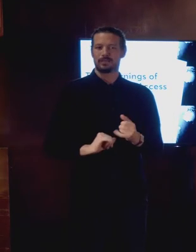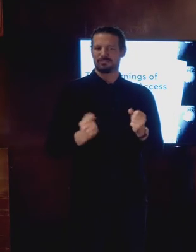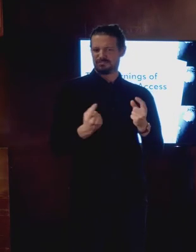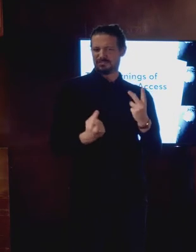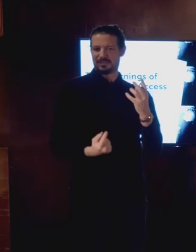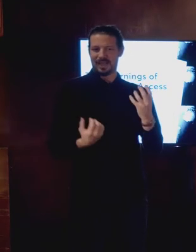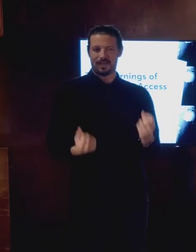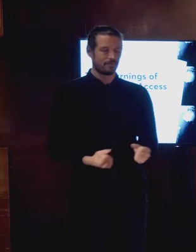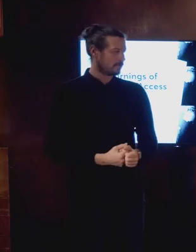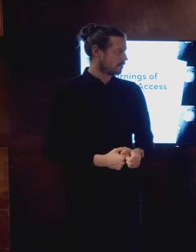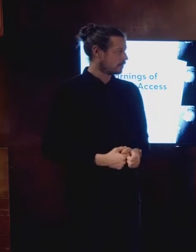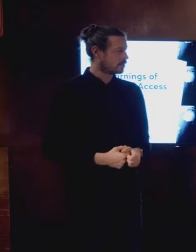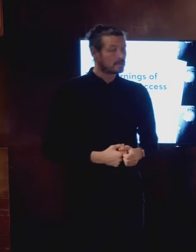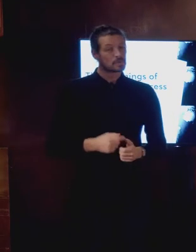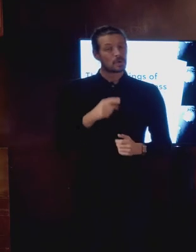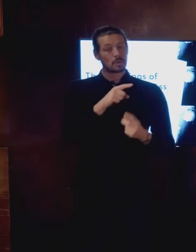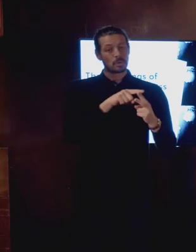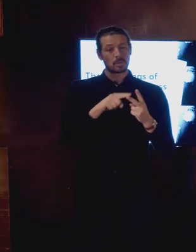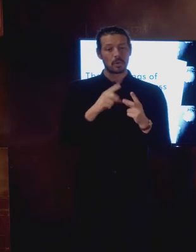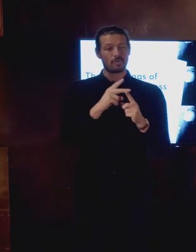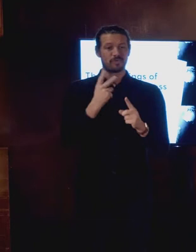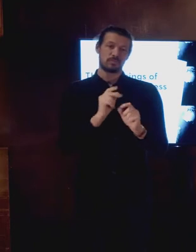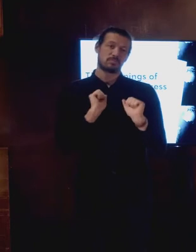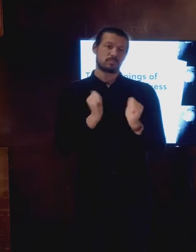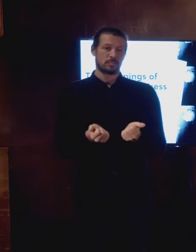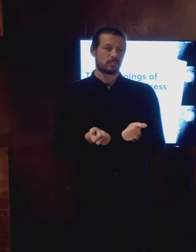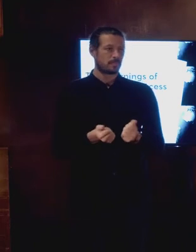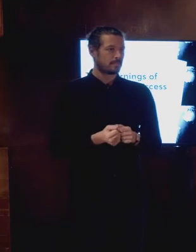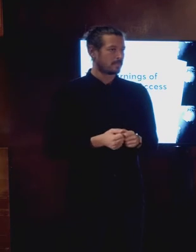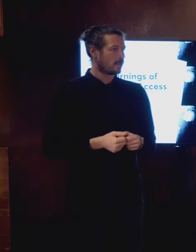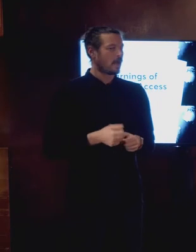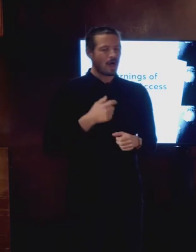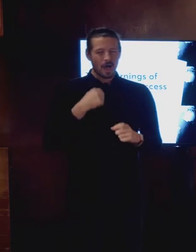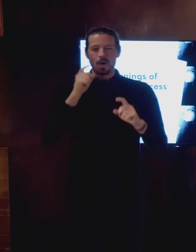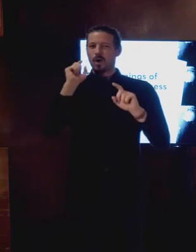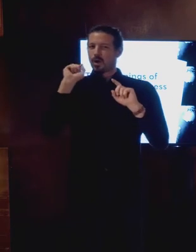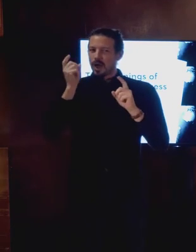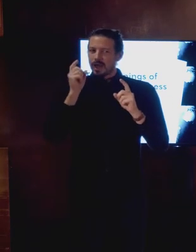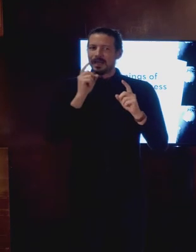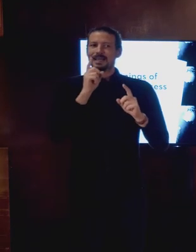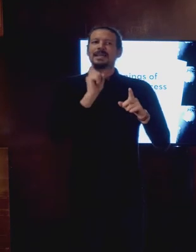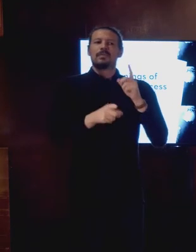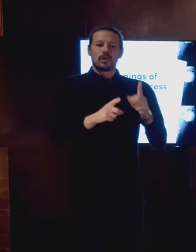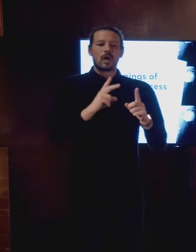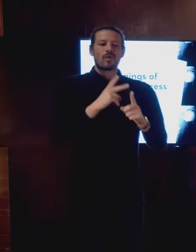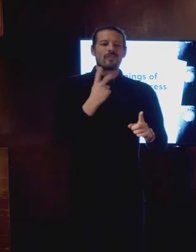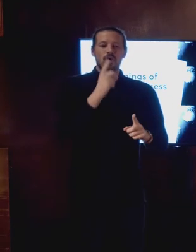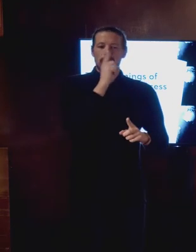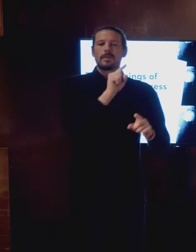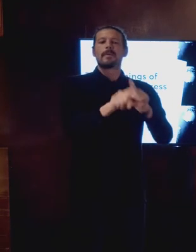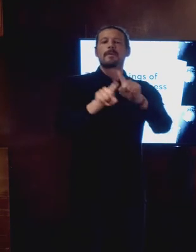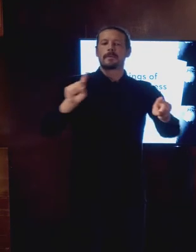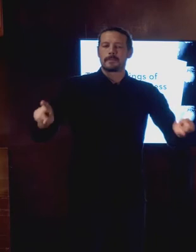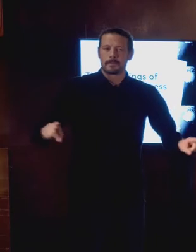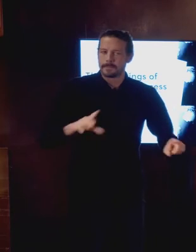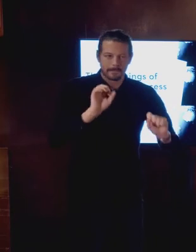hear. So I thought that the reviews were great, and I really worry that we have a range of reviewers who aren't disabled, who aren't in the